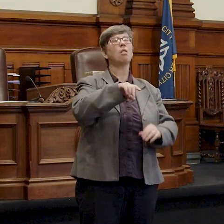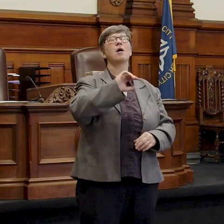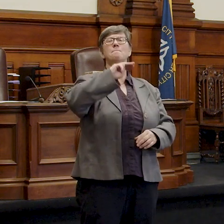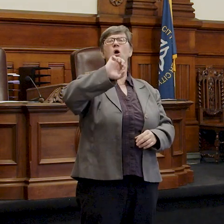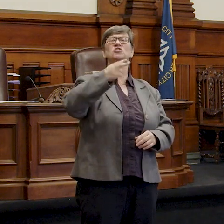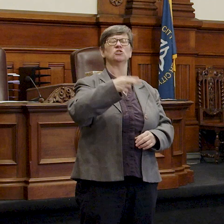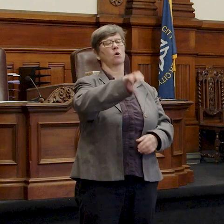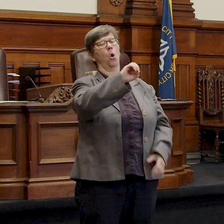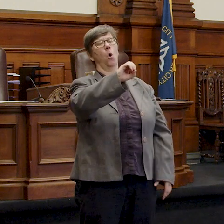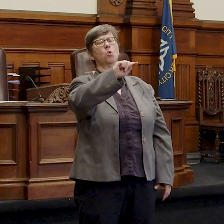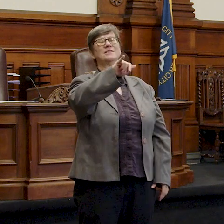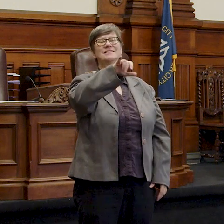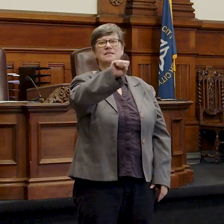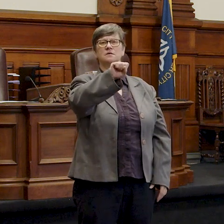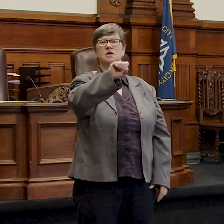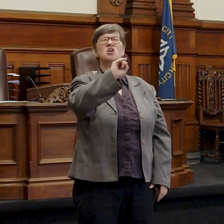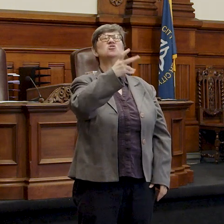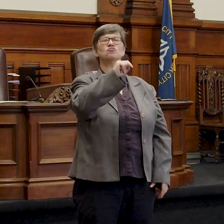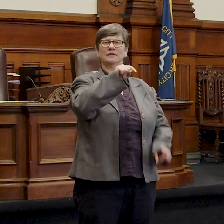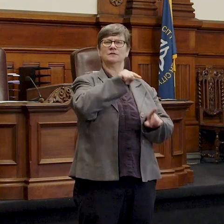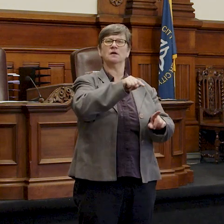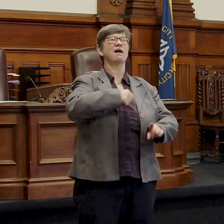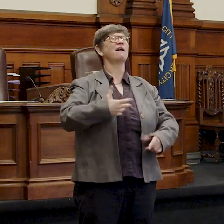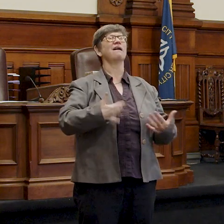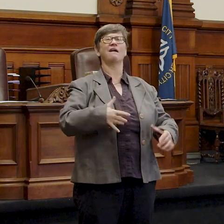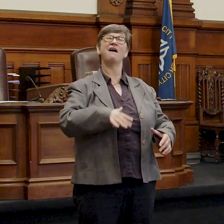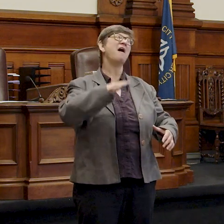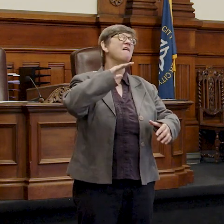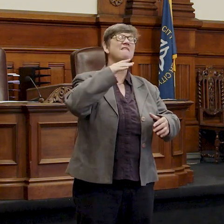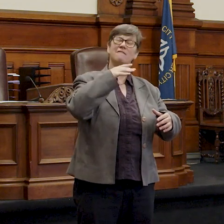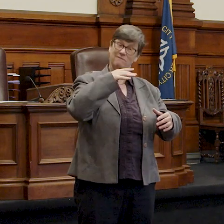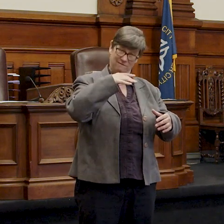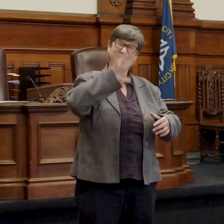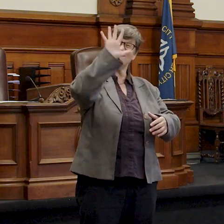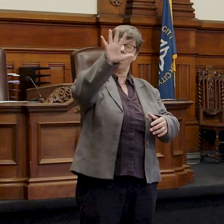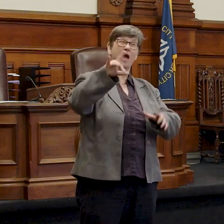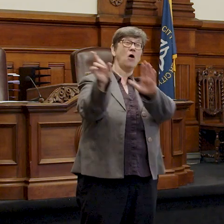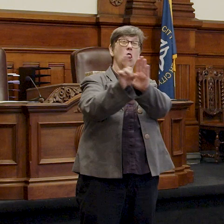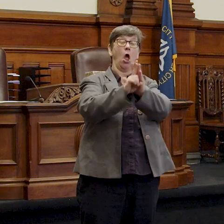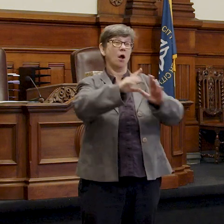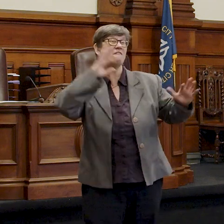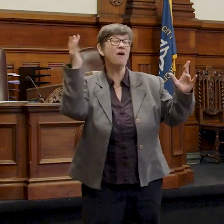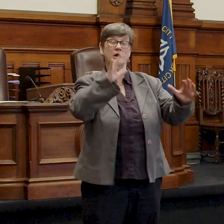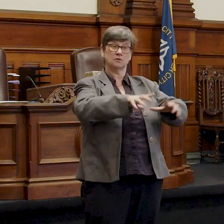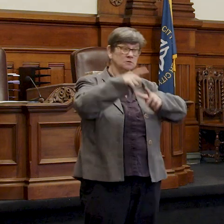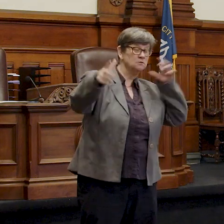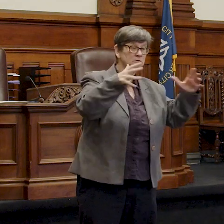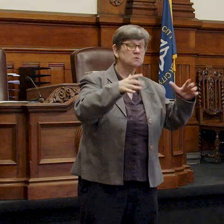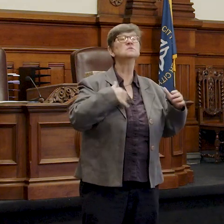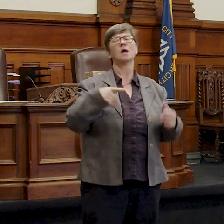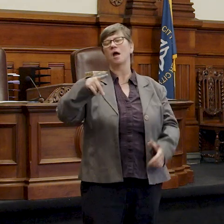March during a historic 5-alarm fire on Otis Street, where our PIC team and code enforcement officers provided immediate support during